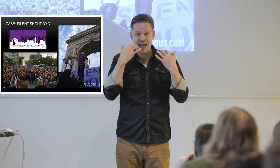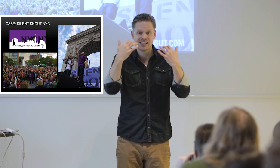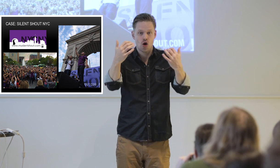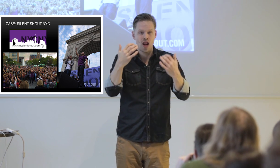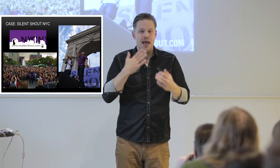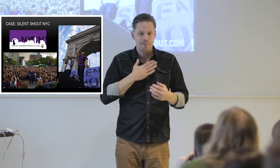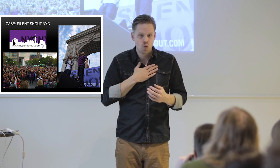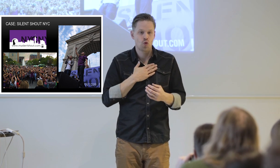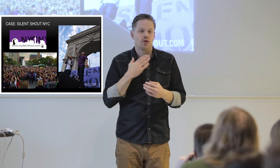And he was